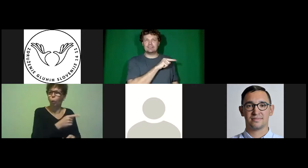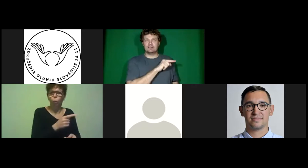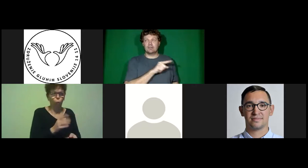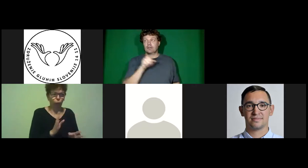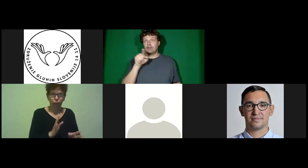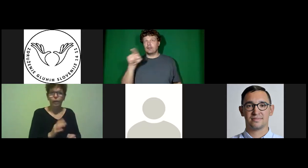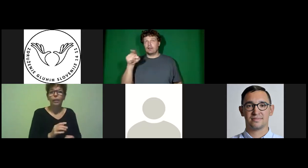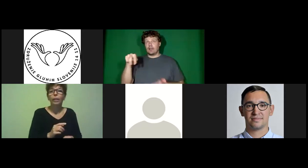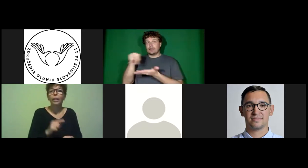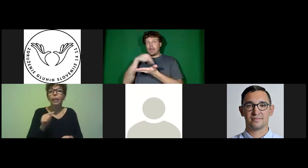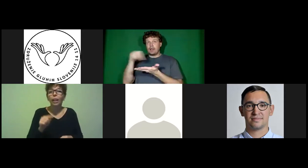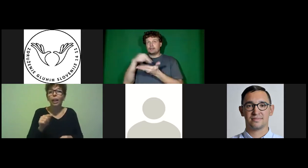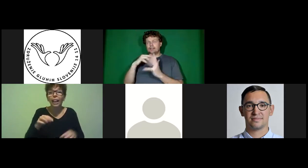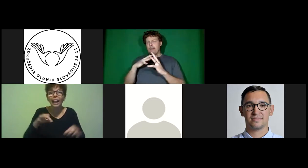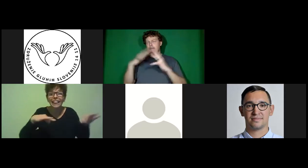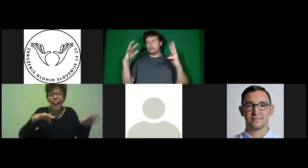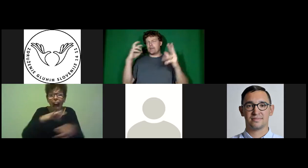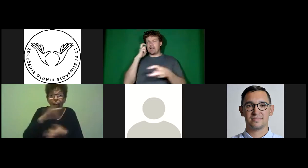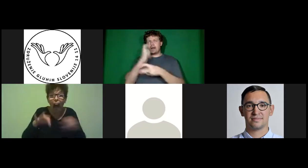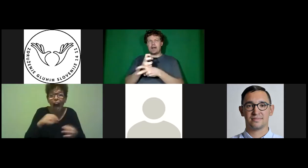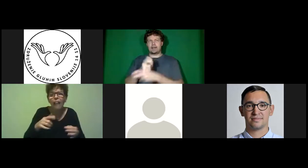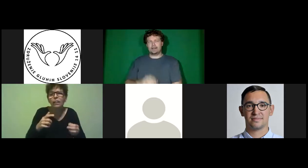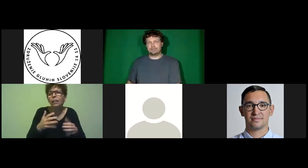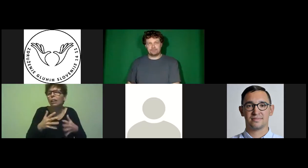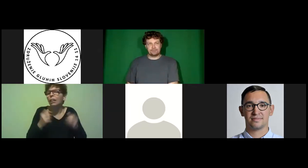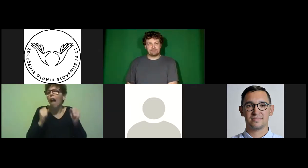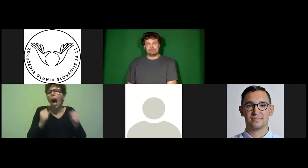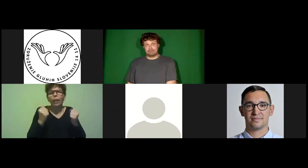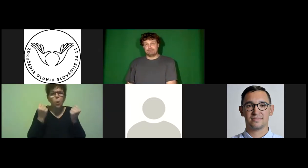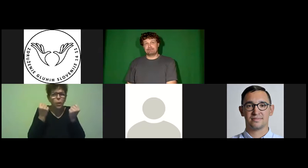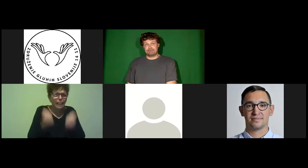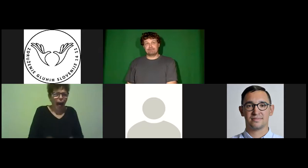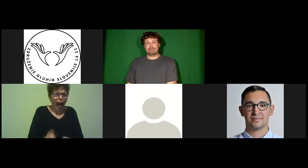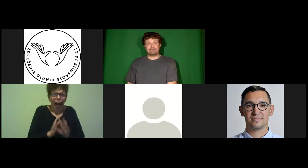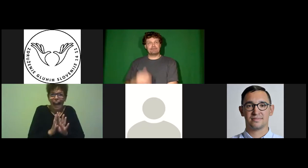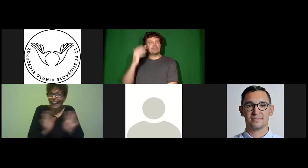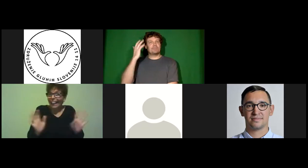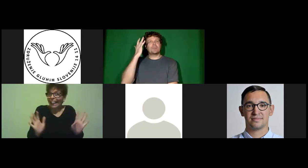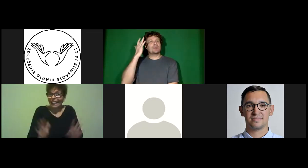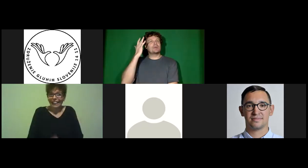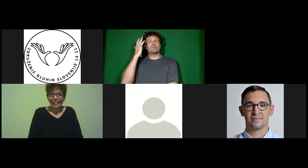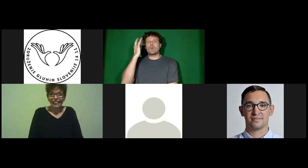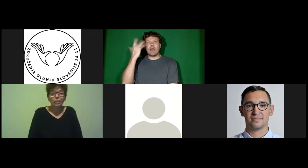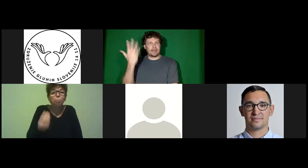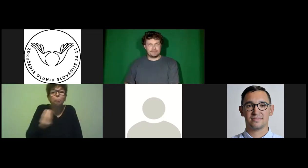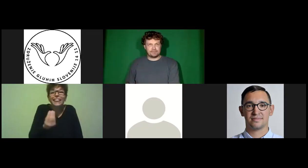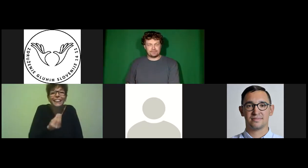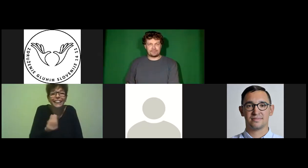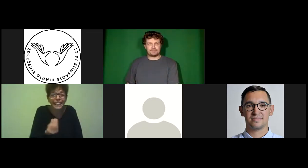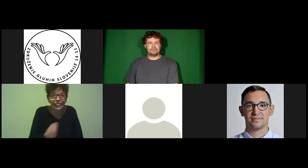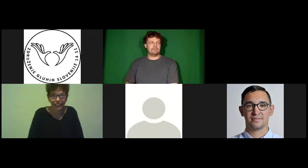to dance training, I can tell you the basketball training was a piece of cake. Dance training was a lot